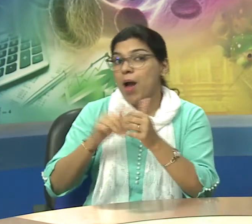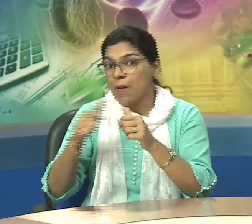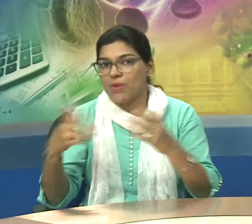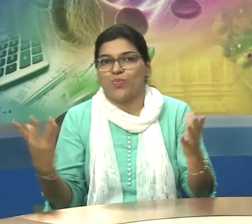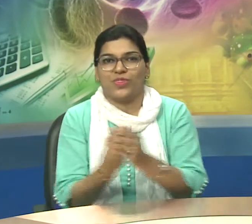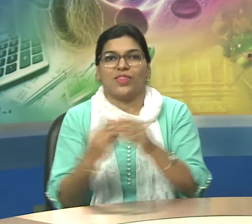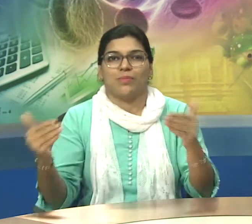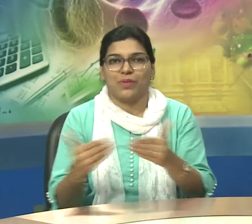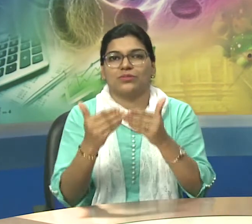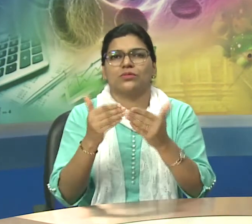Shehnai player